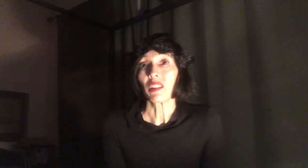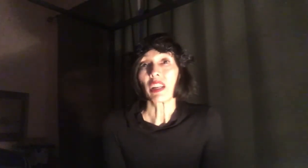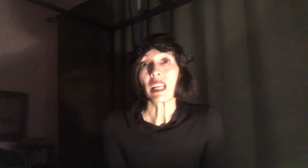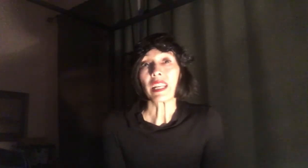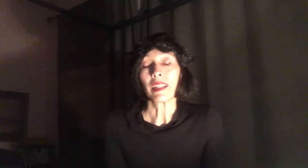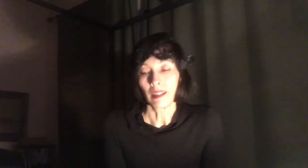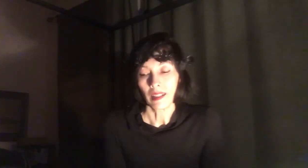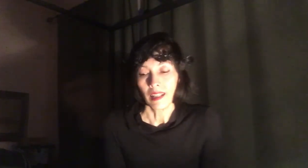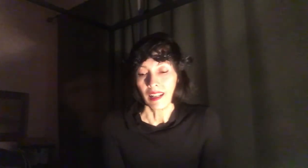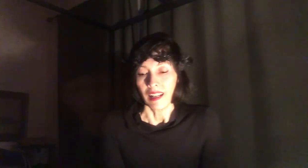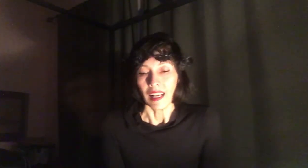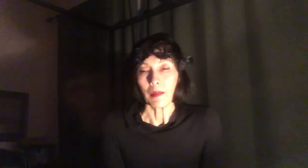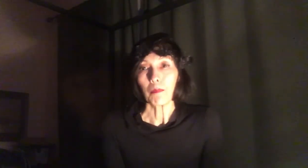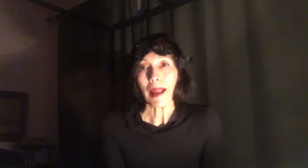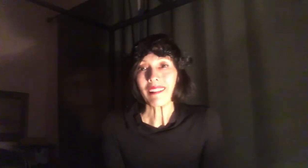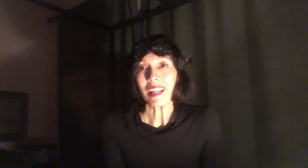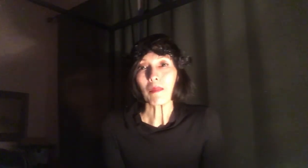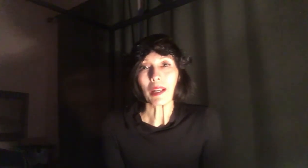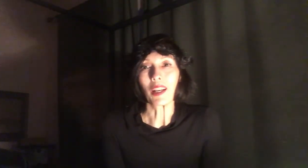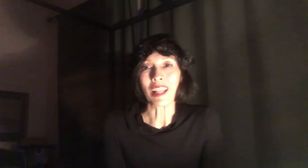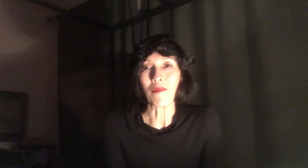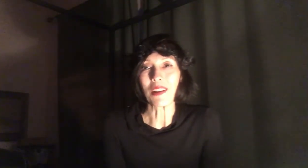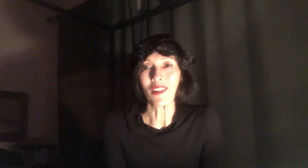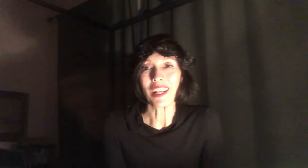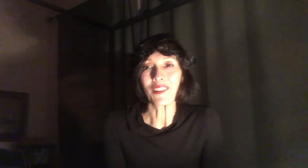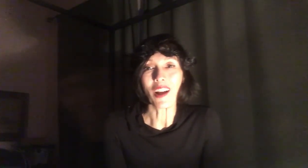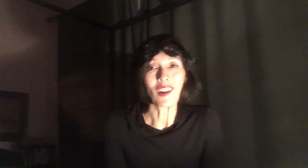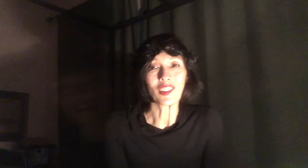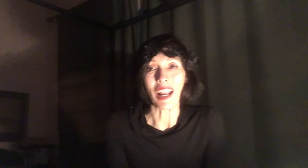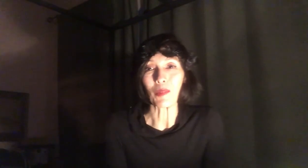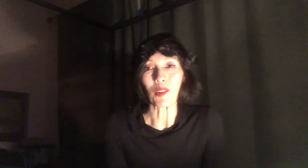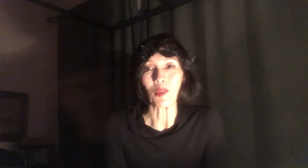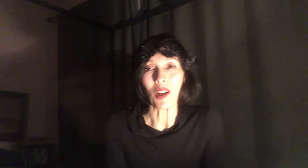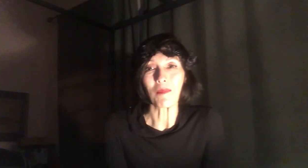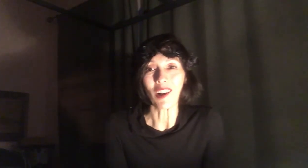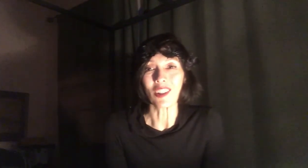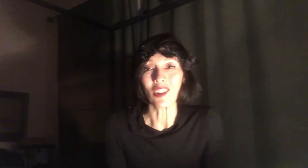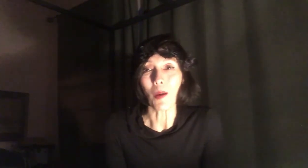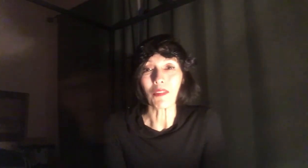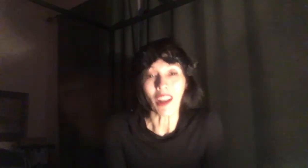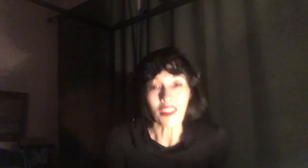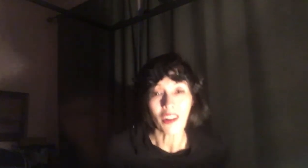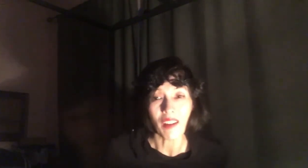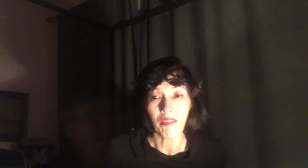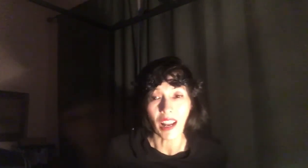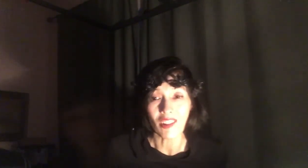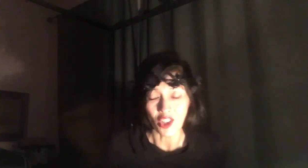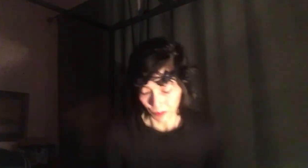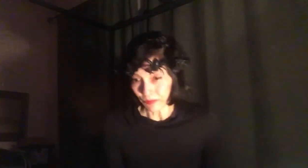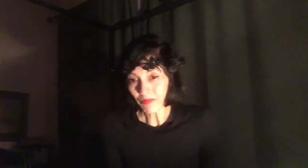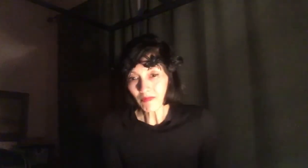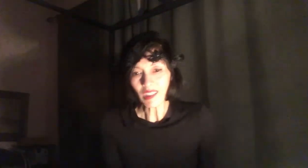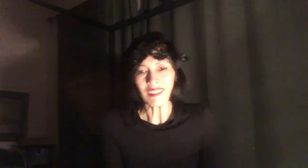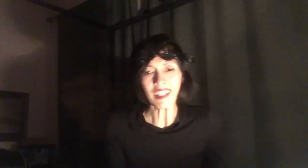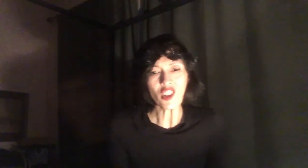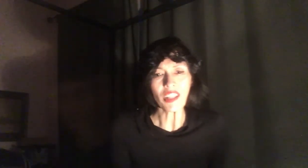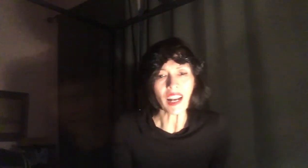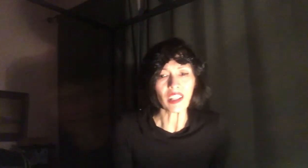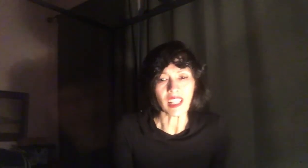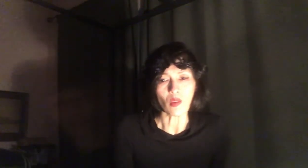really. I'm panting because I've been running around trying to put one box on top of the other. I have a French dictionary as well